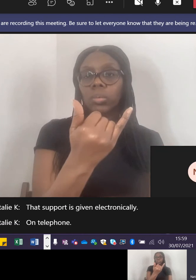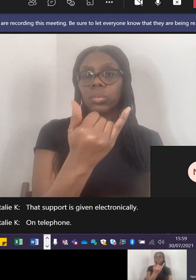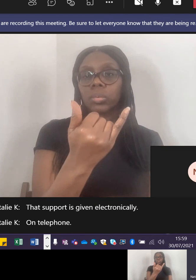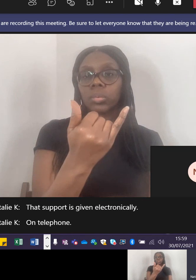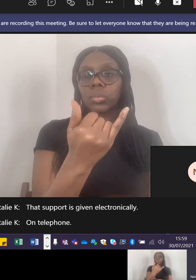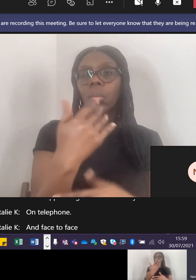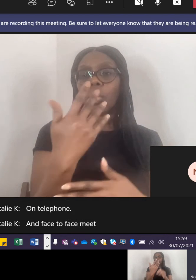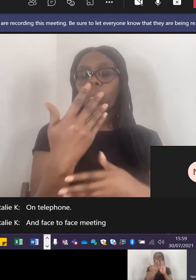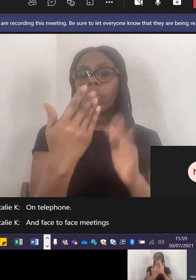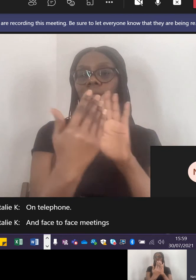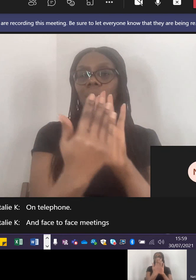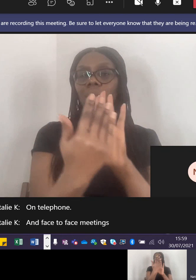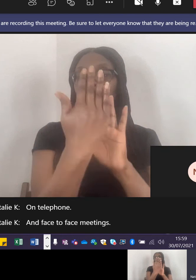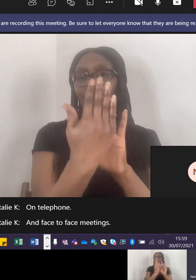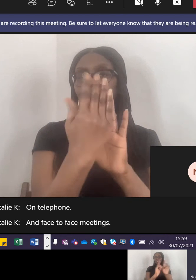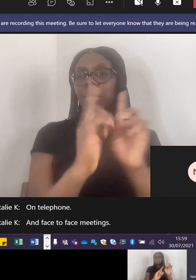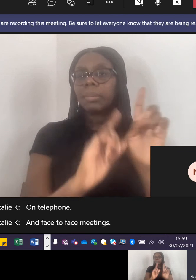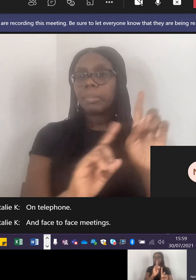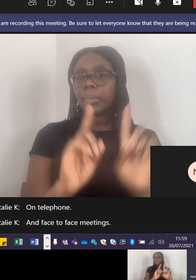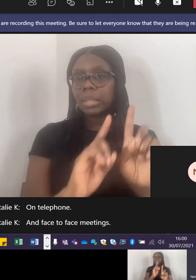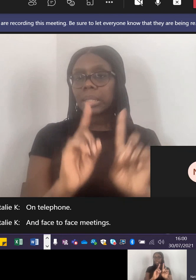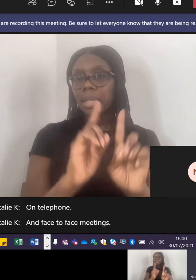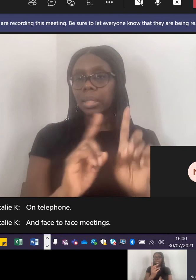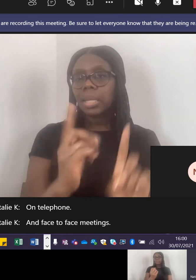face-to-face meetings.